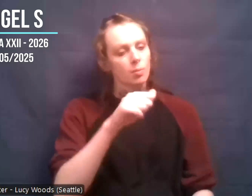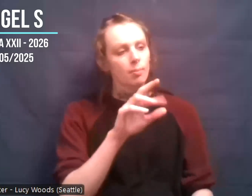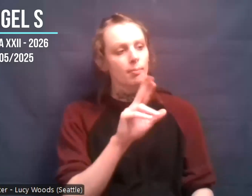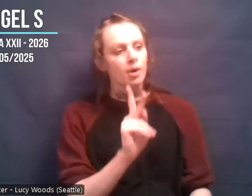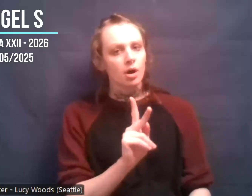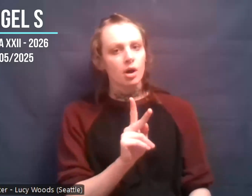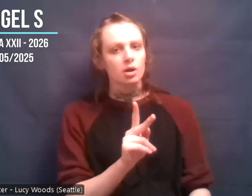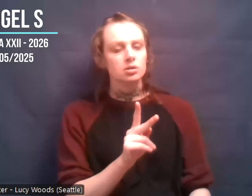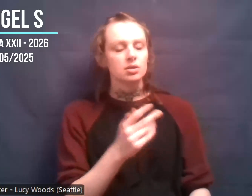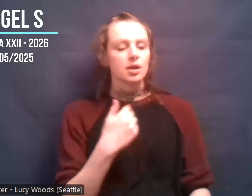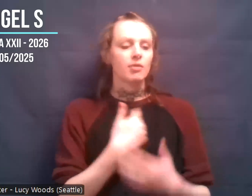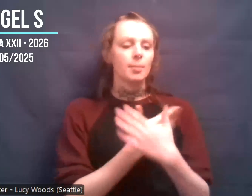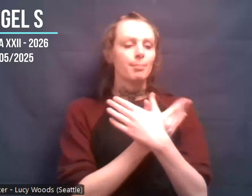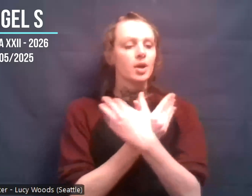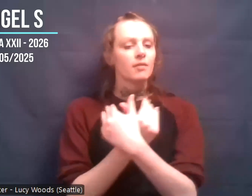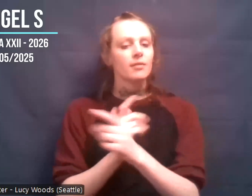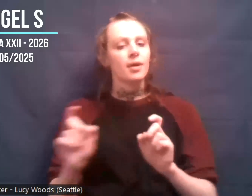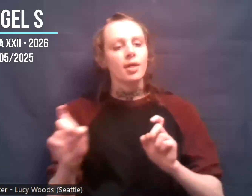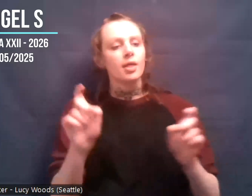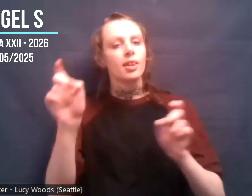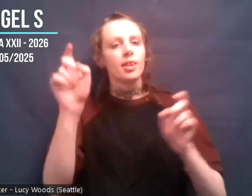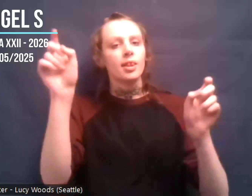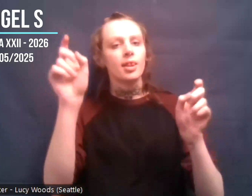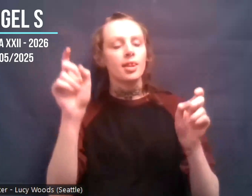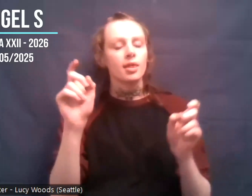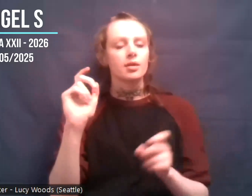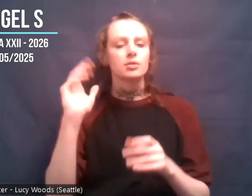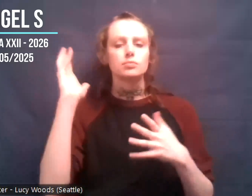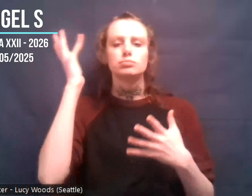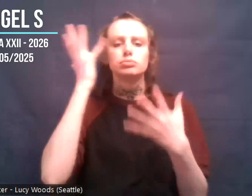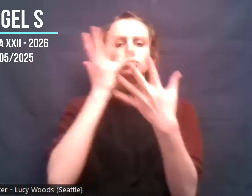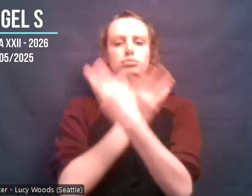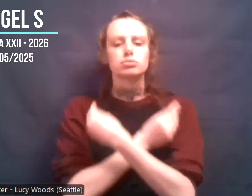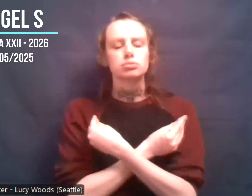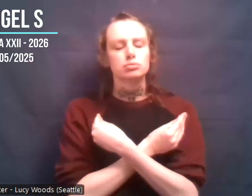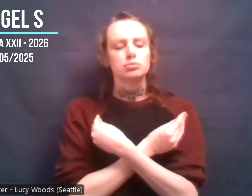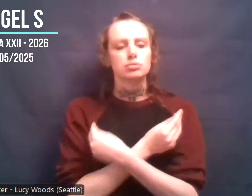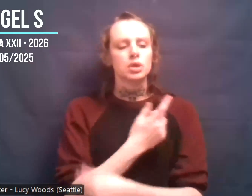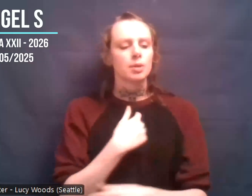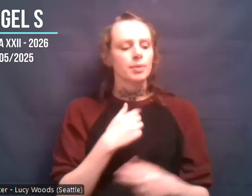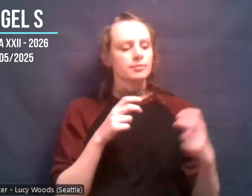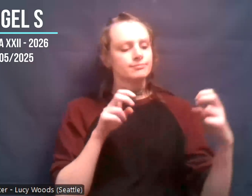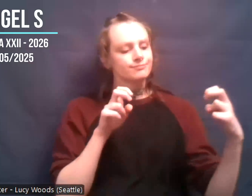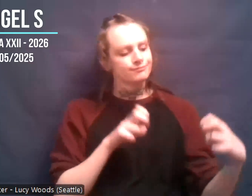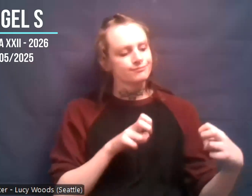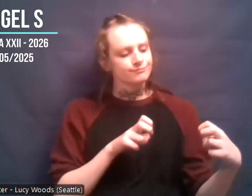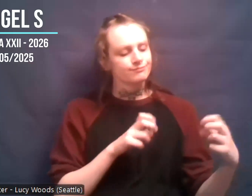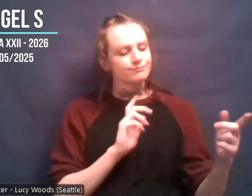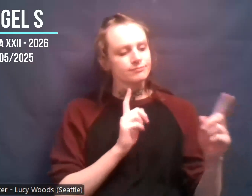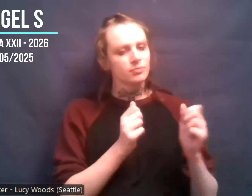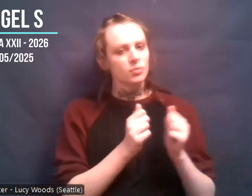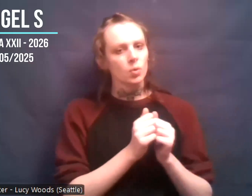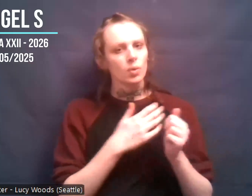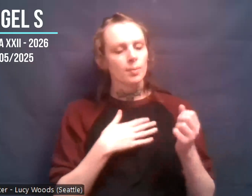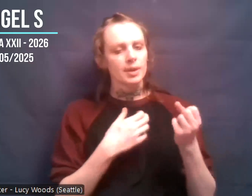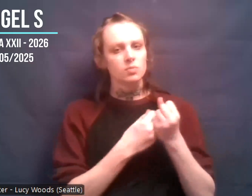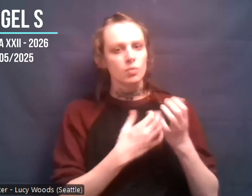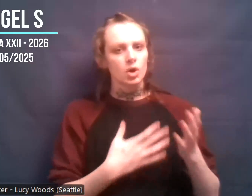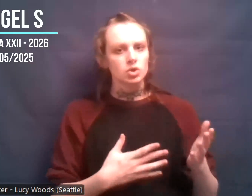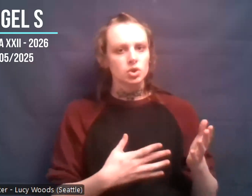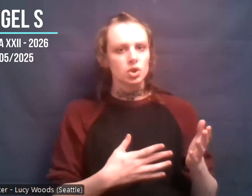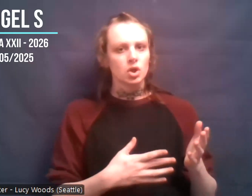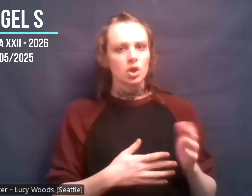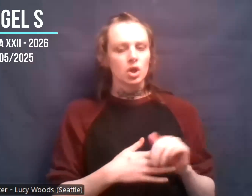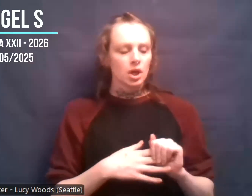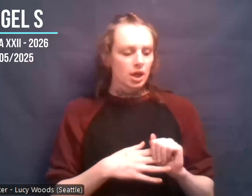surrounded by butterflies. It's freaking amazing. And as I'm sitting there with him, we get to this resentment about my half brother molesting